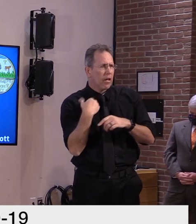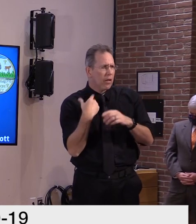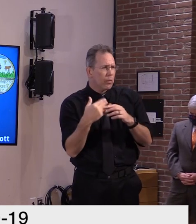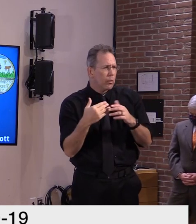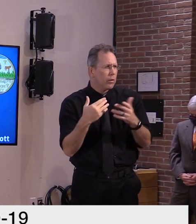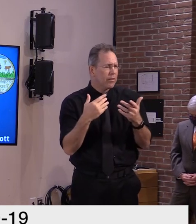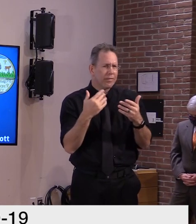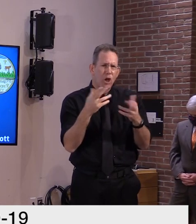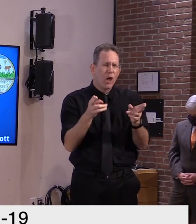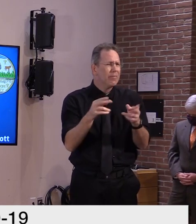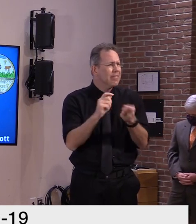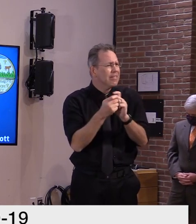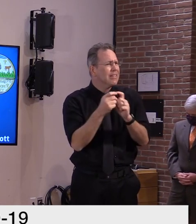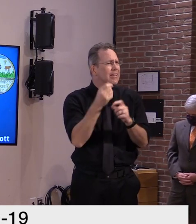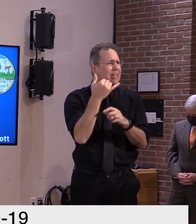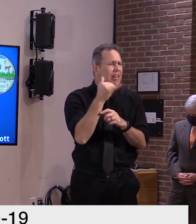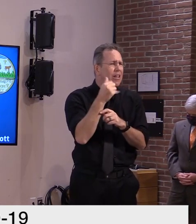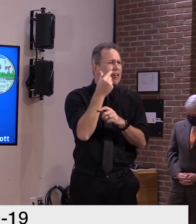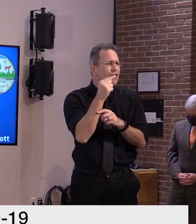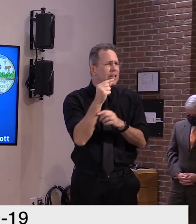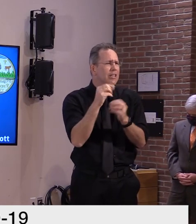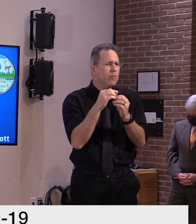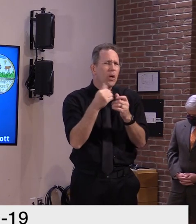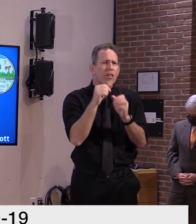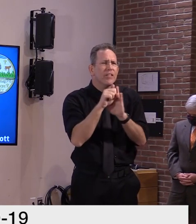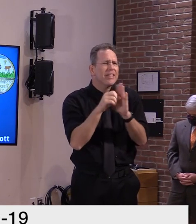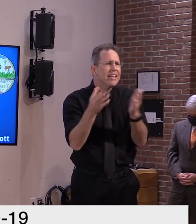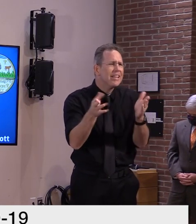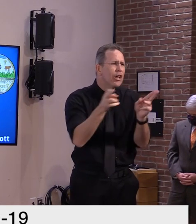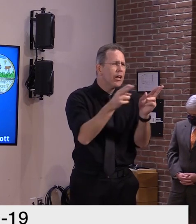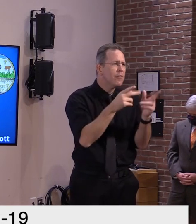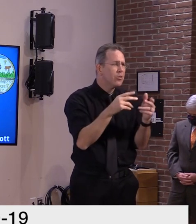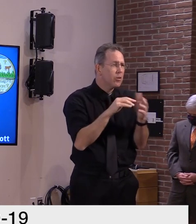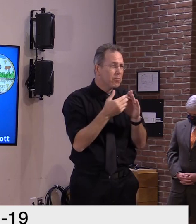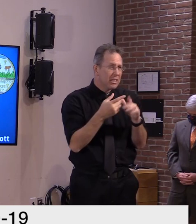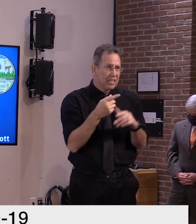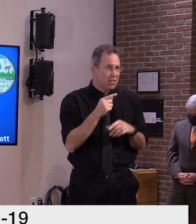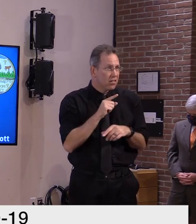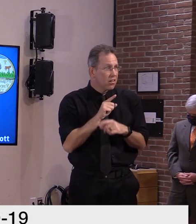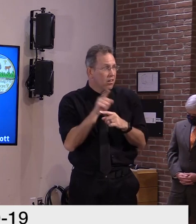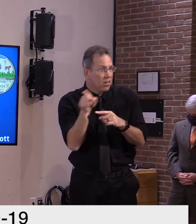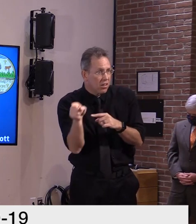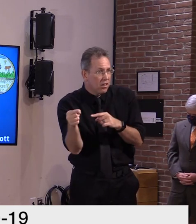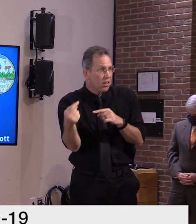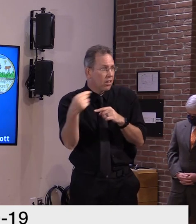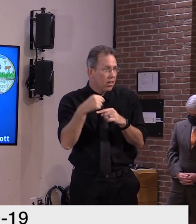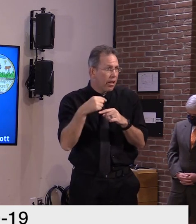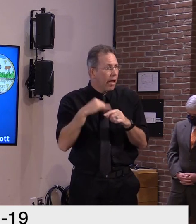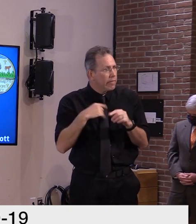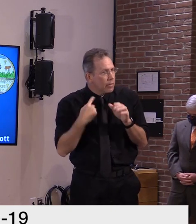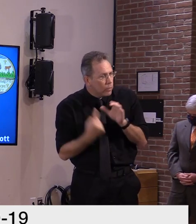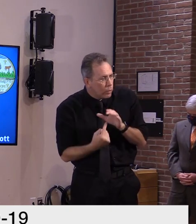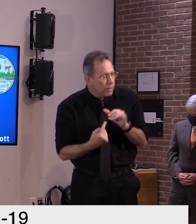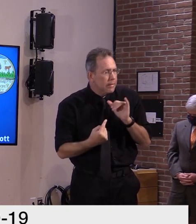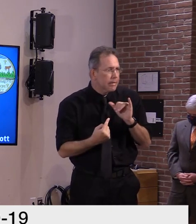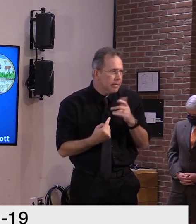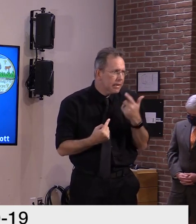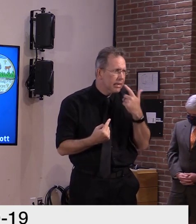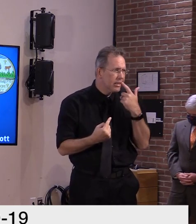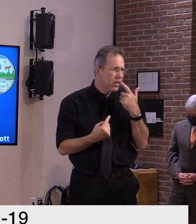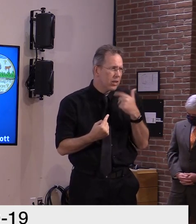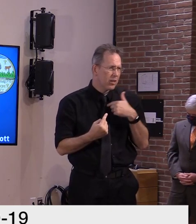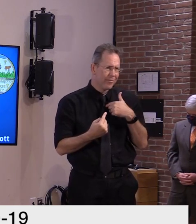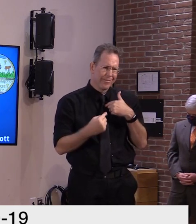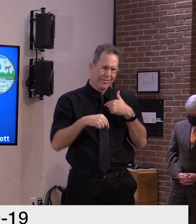would need to quarantine if you visited, are there special